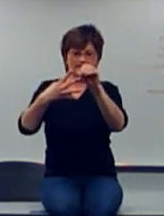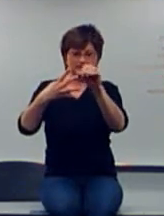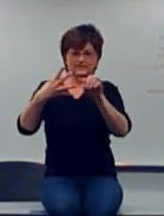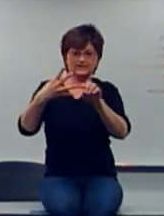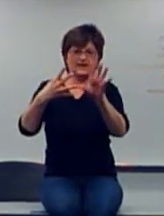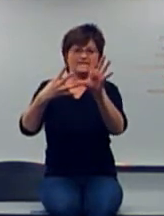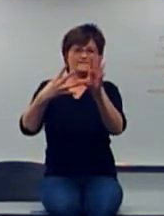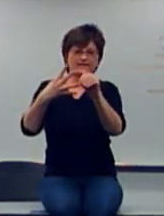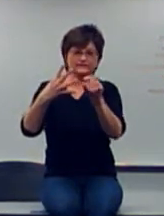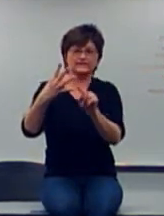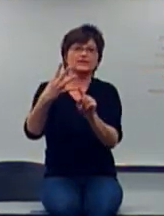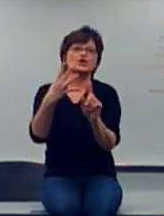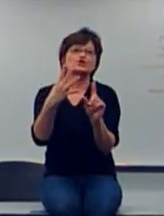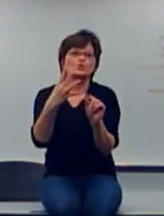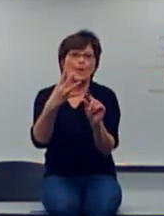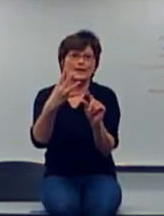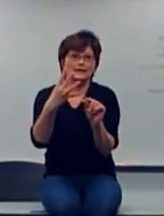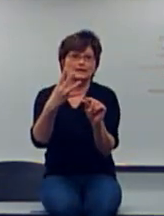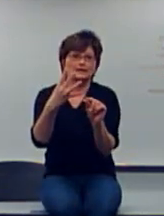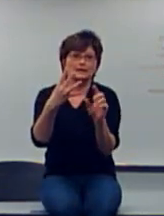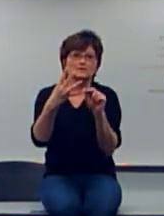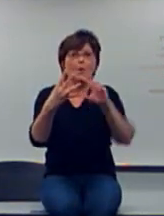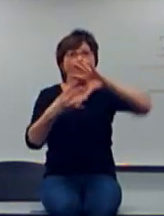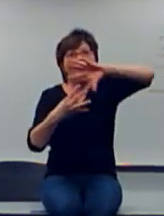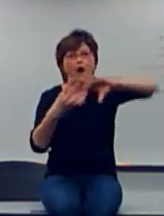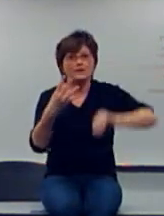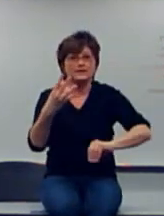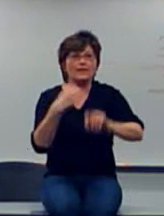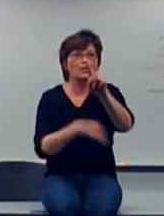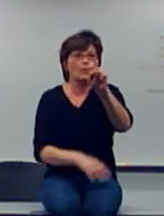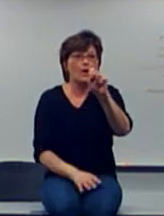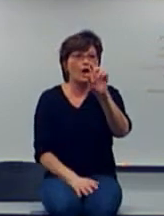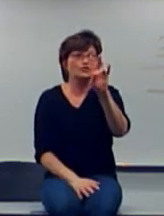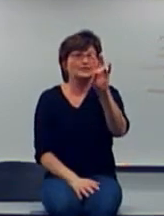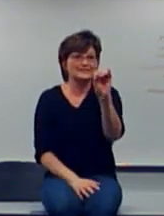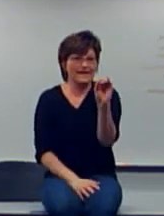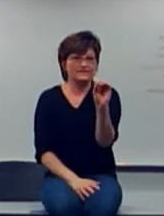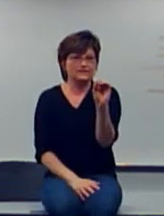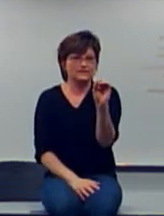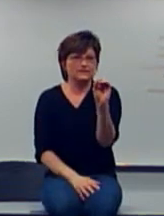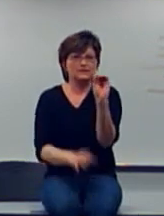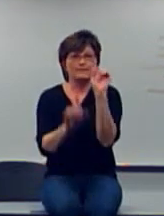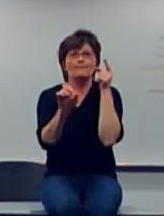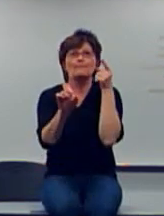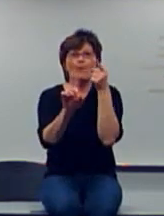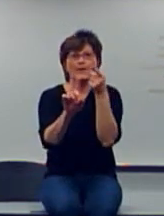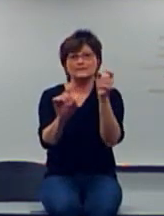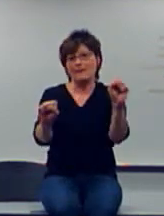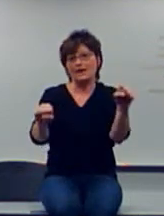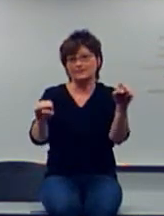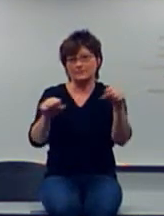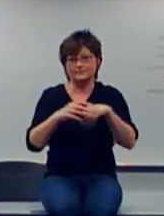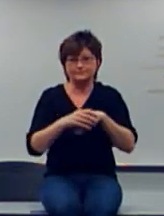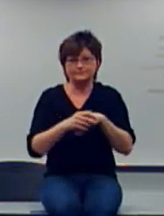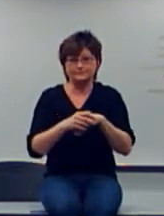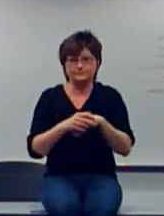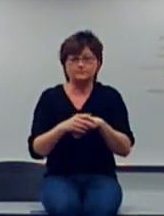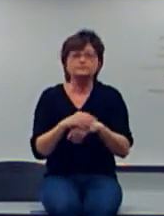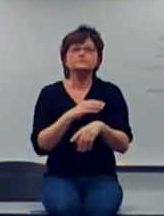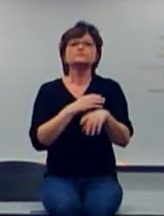So there's 50, 50, 50, and then the last part has 20 words. So altogether, there's 170 points possible.